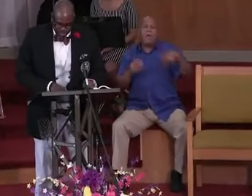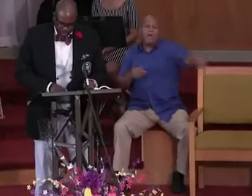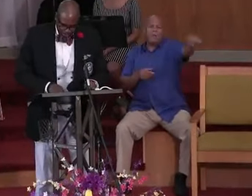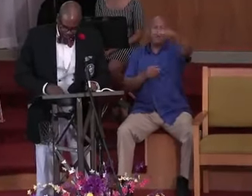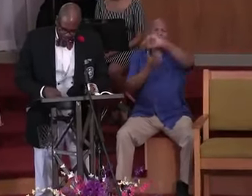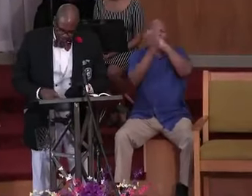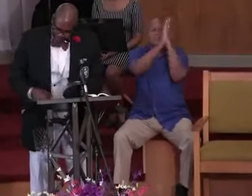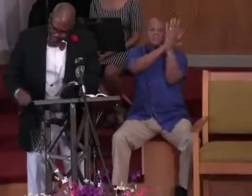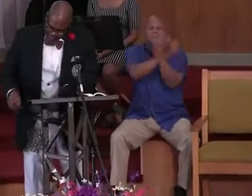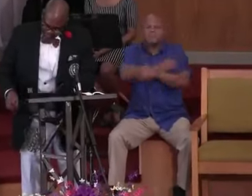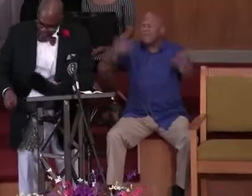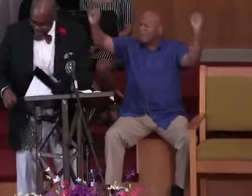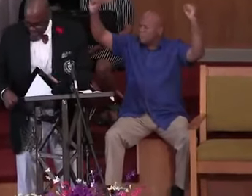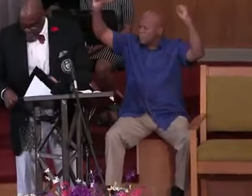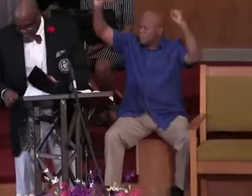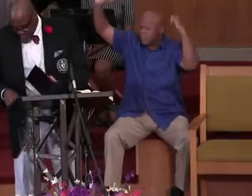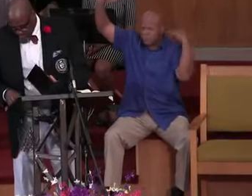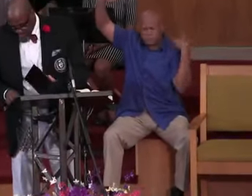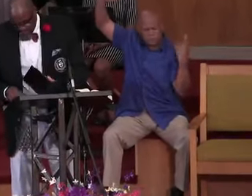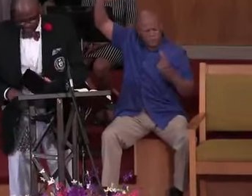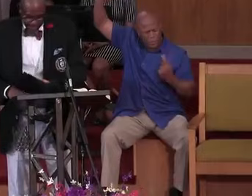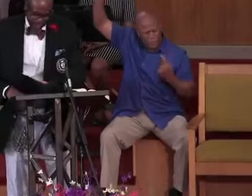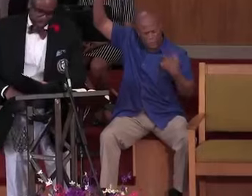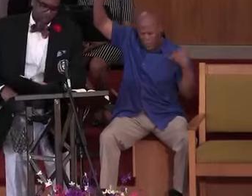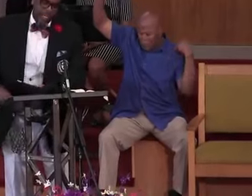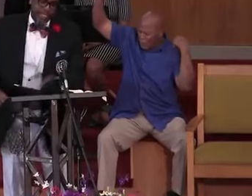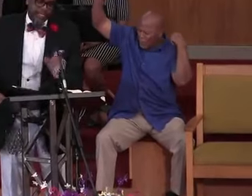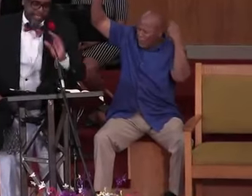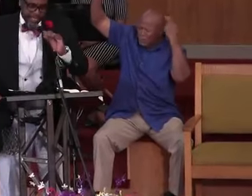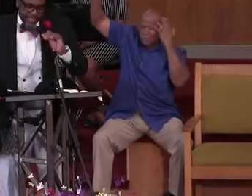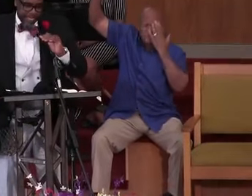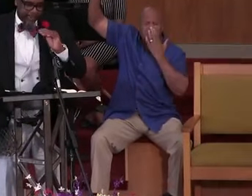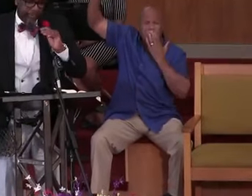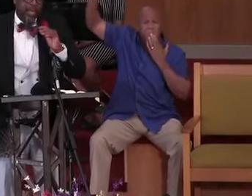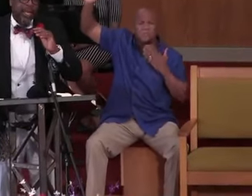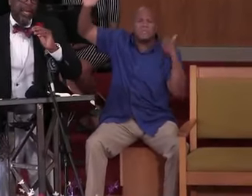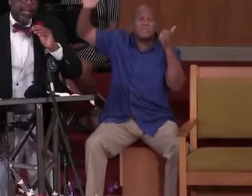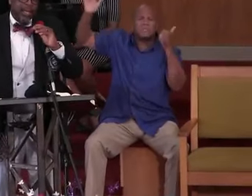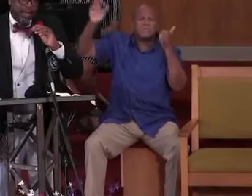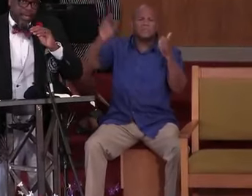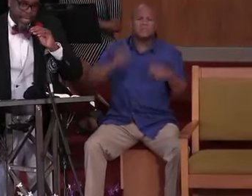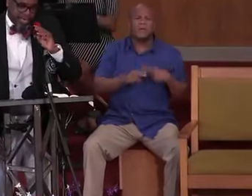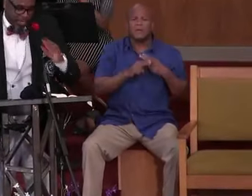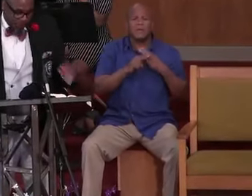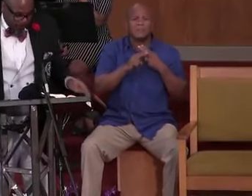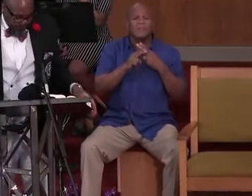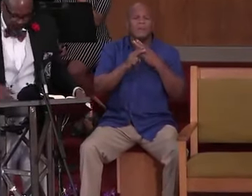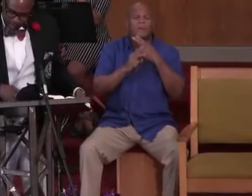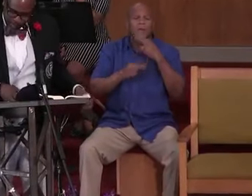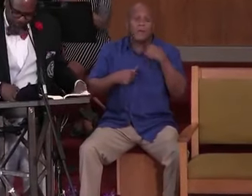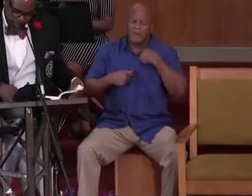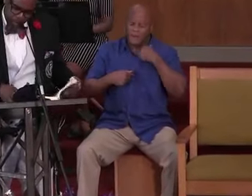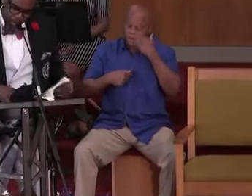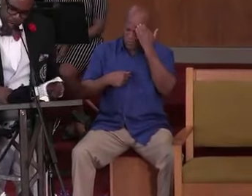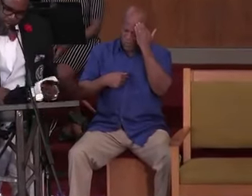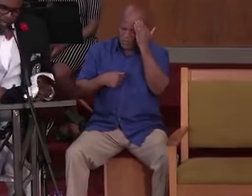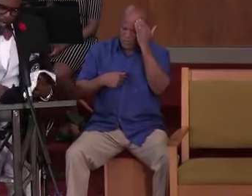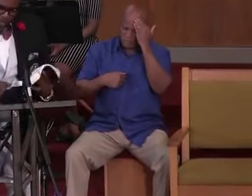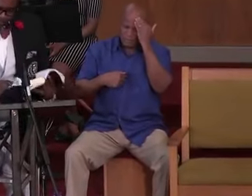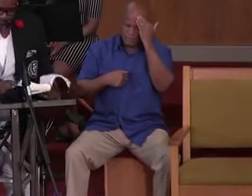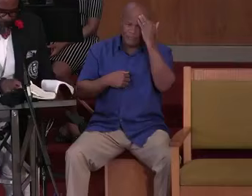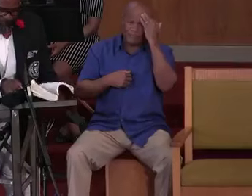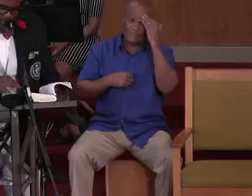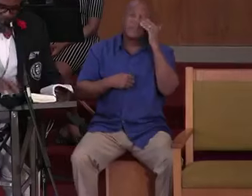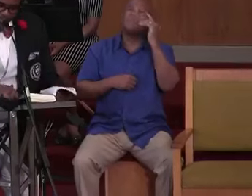Oh, something about that name, Jesus. It's the sweetest name I know. The Word of